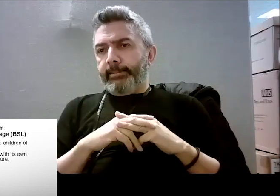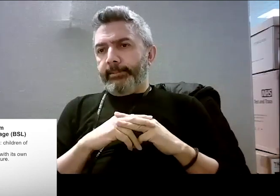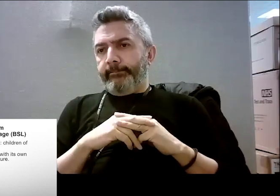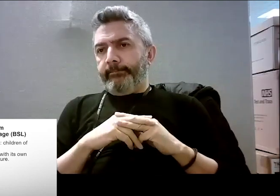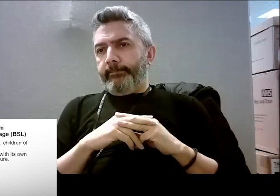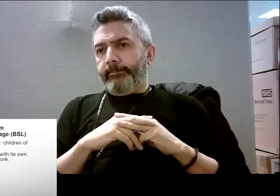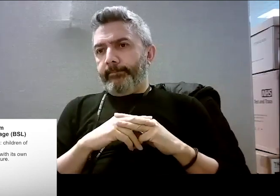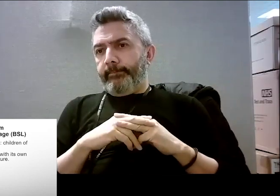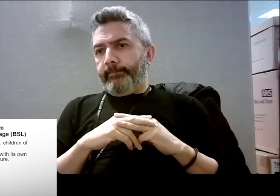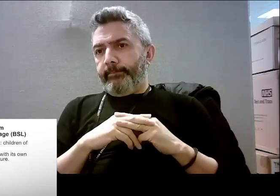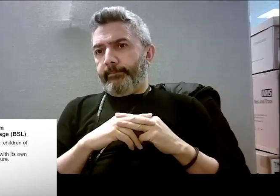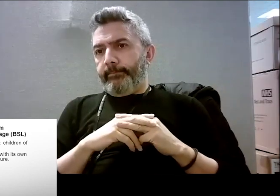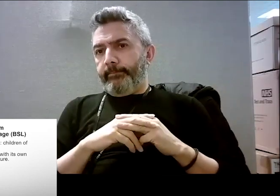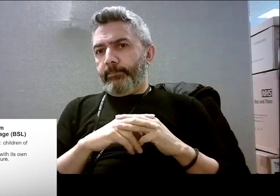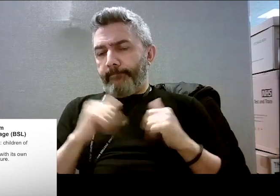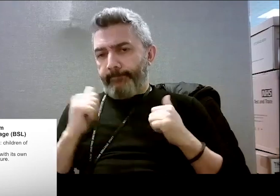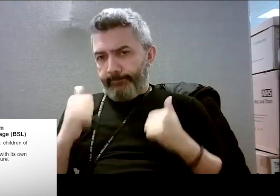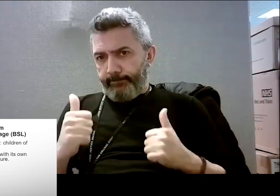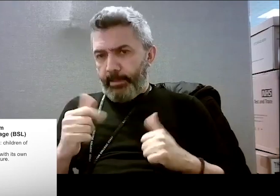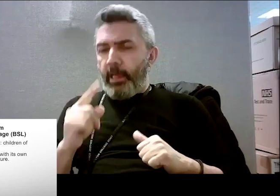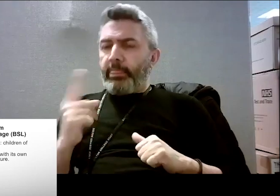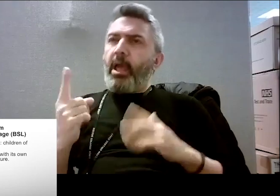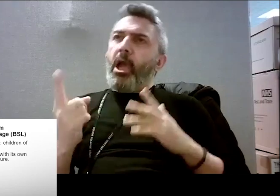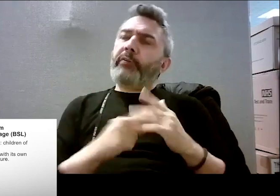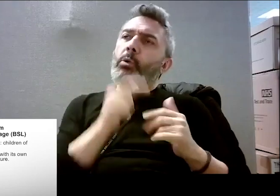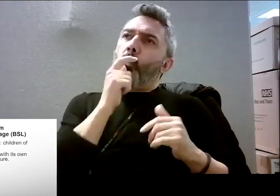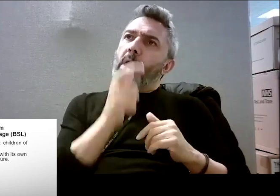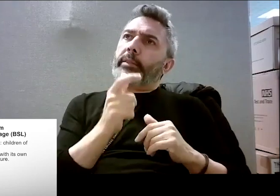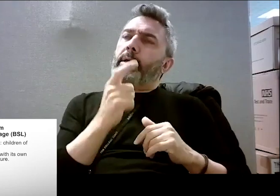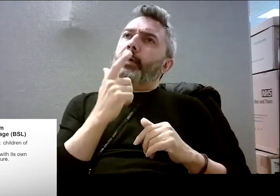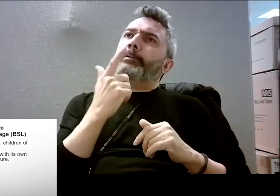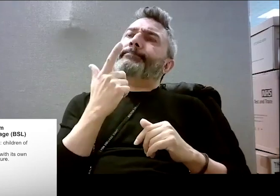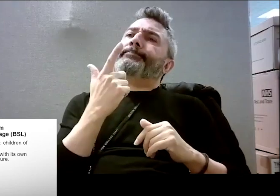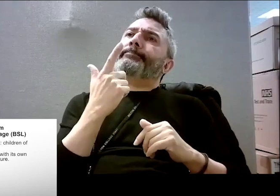different signs depending on the context and what we're doing.